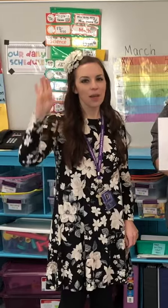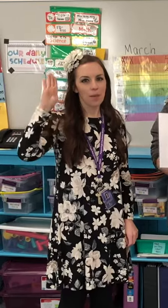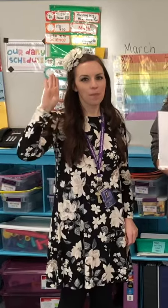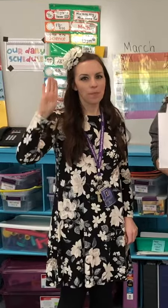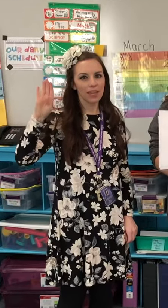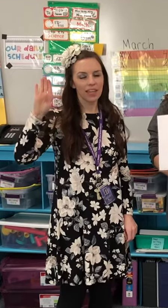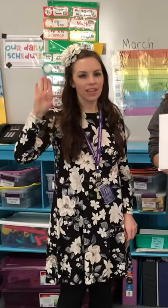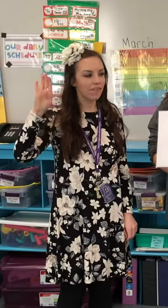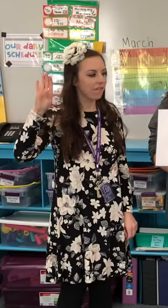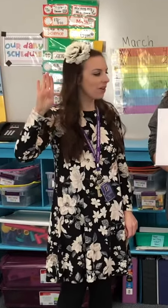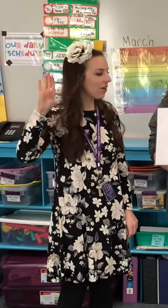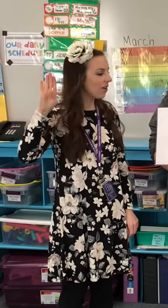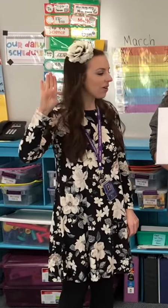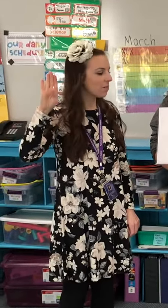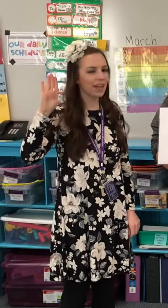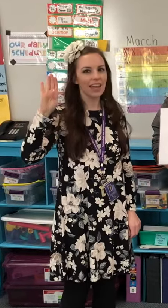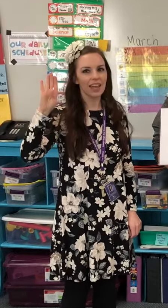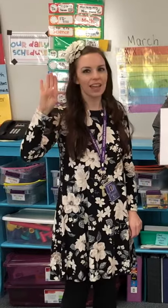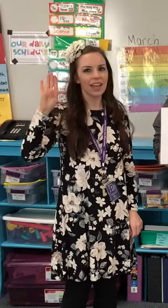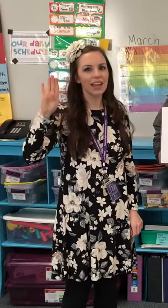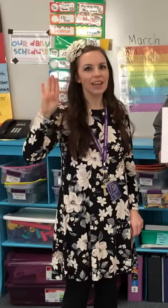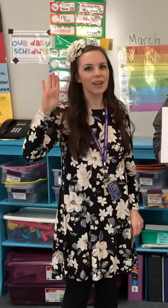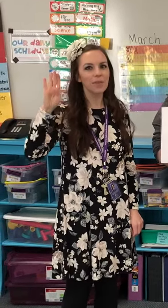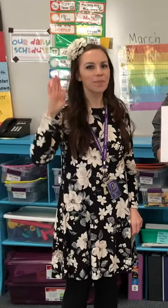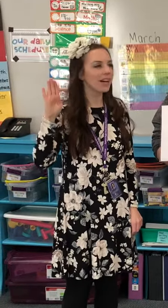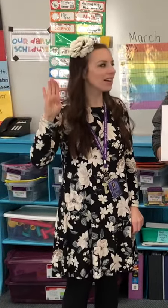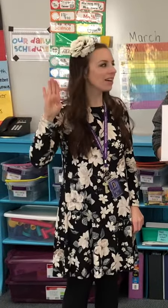B for bear.